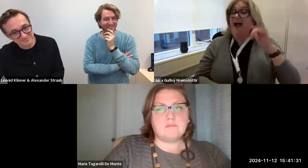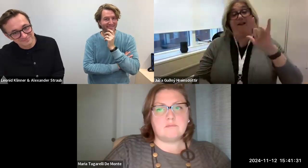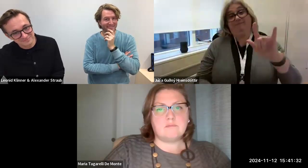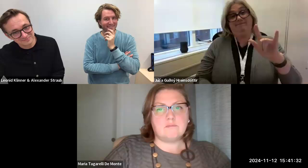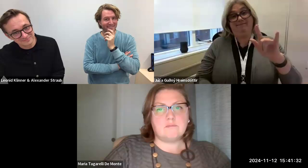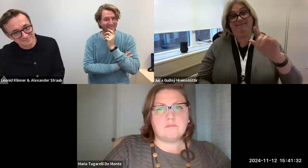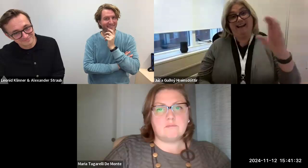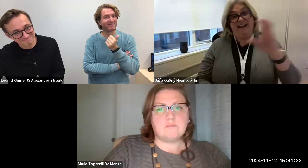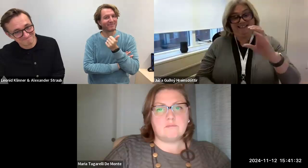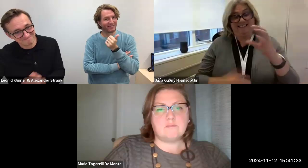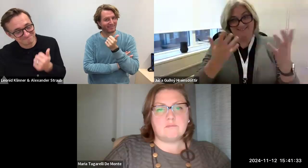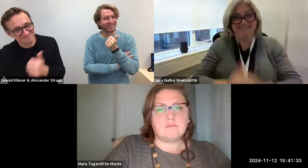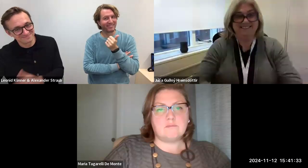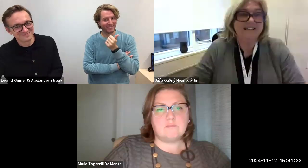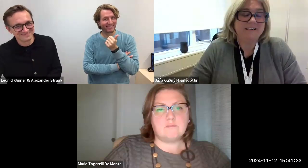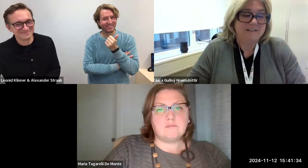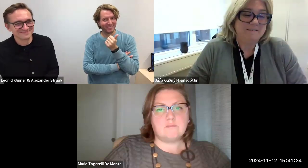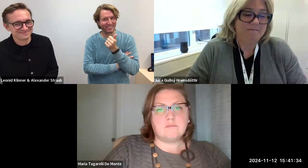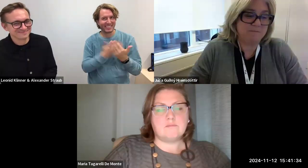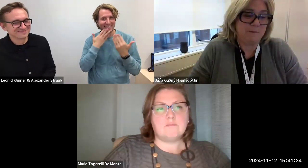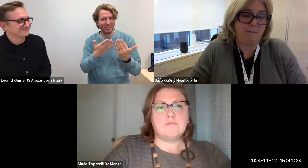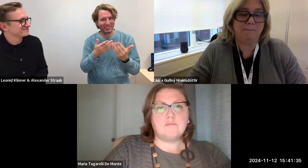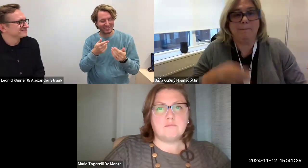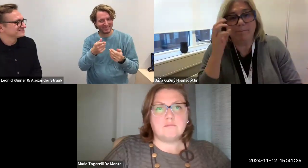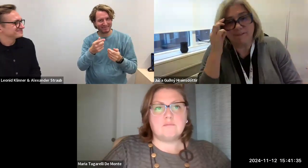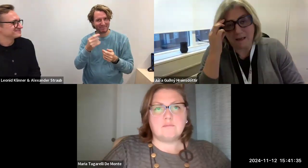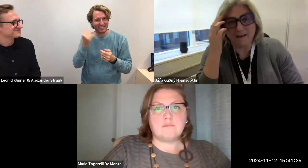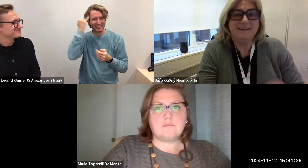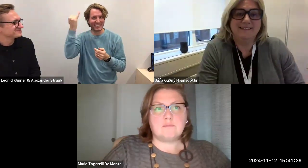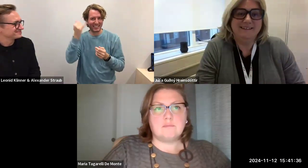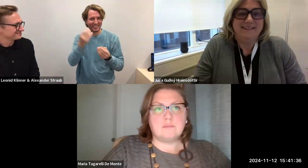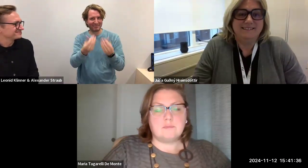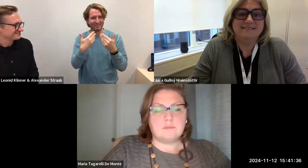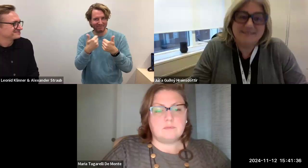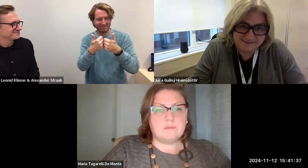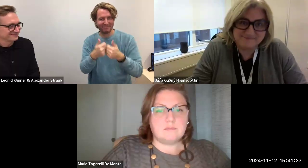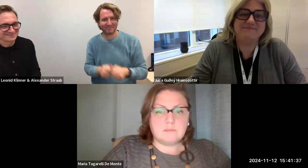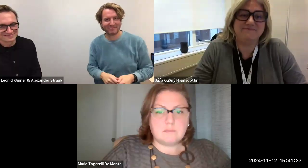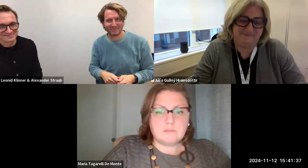work, but I love Canvas. So that's one of my big tips.